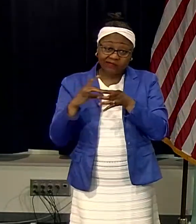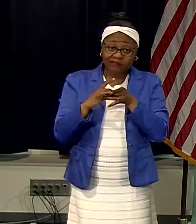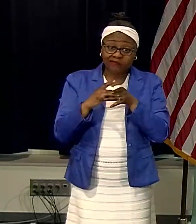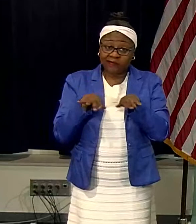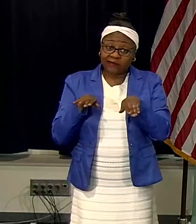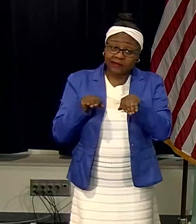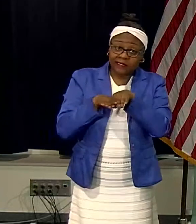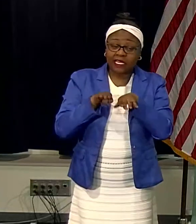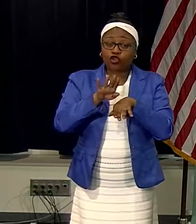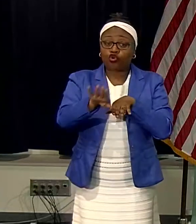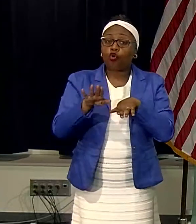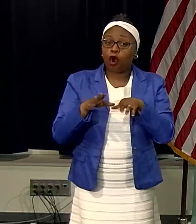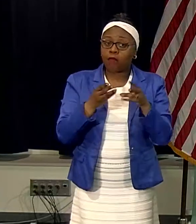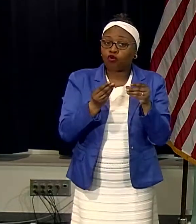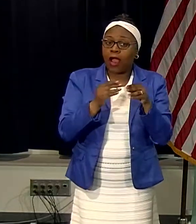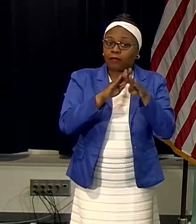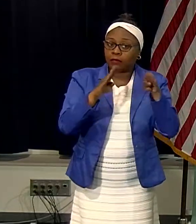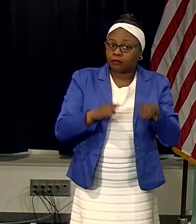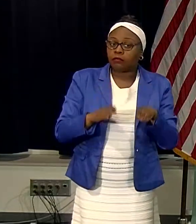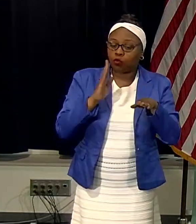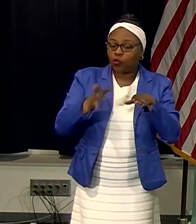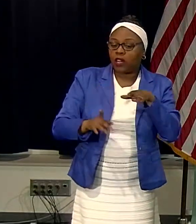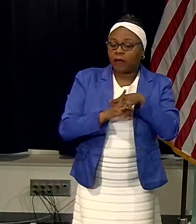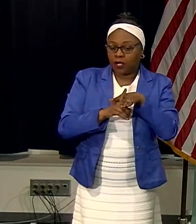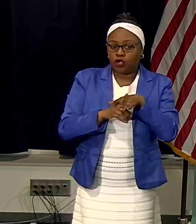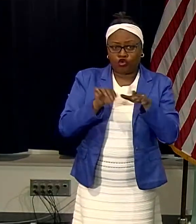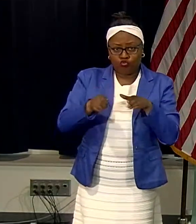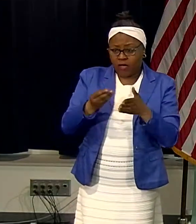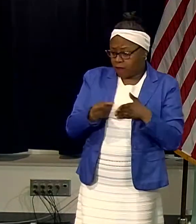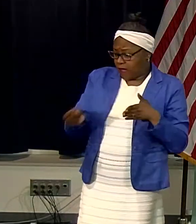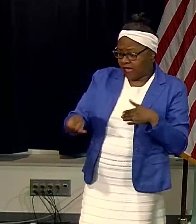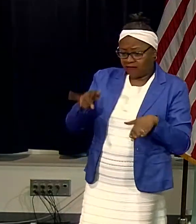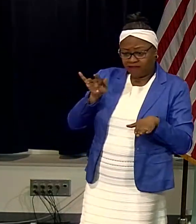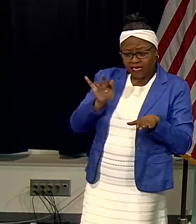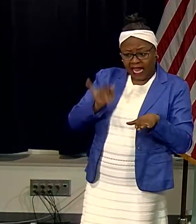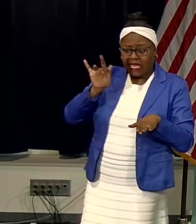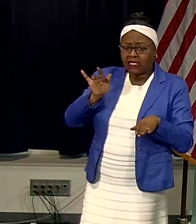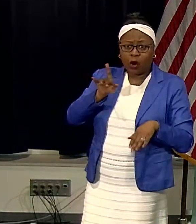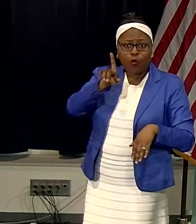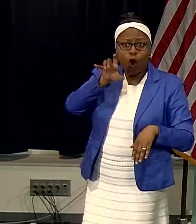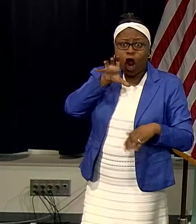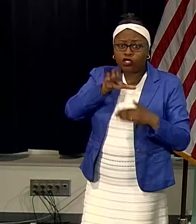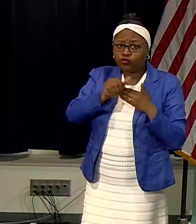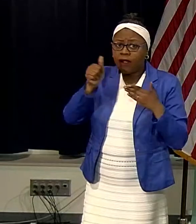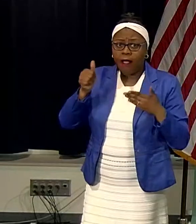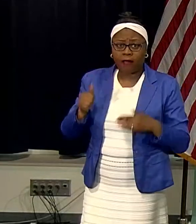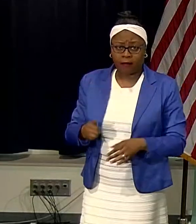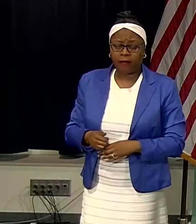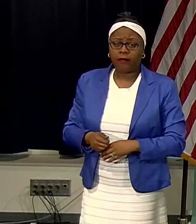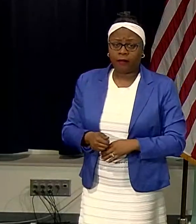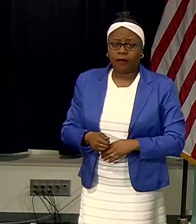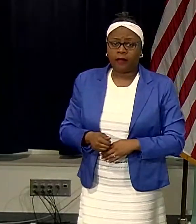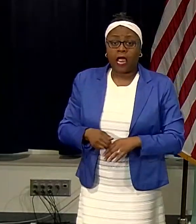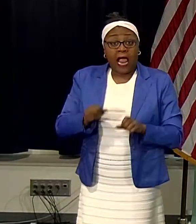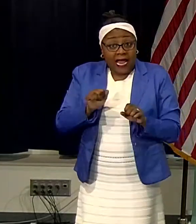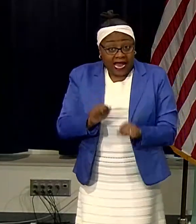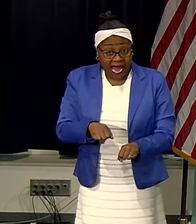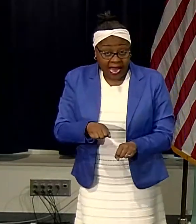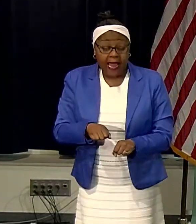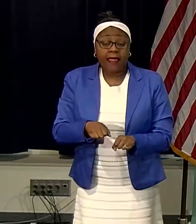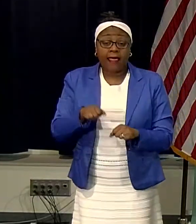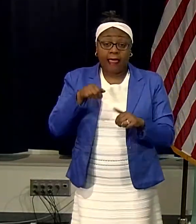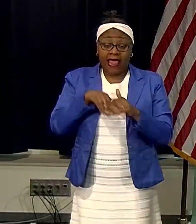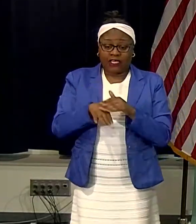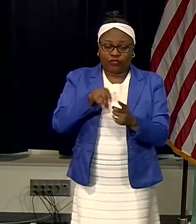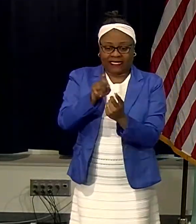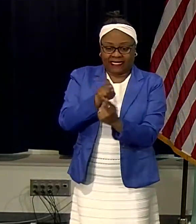appear. And you can purchase those lots right then and there with the click of a button for $100. You can also enter the specific